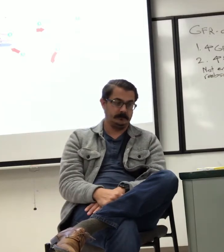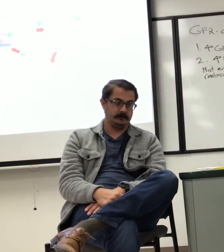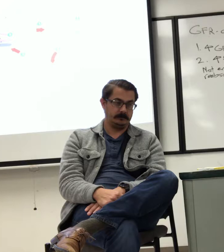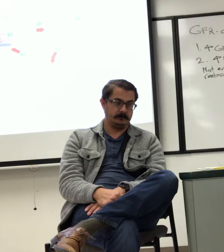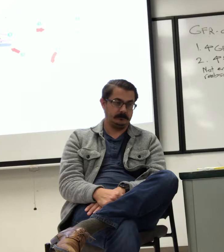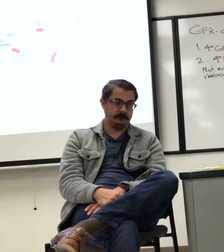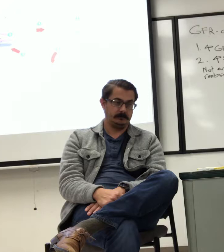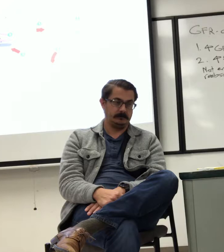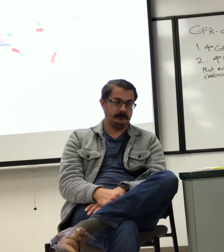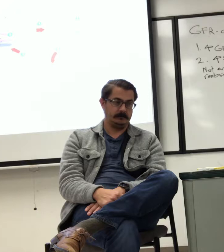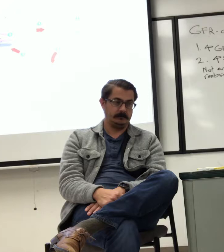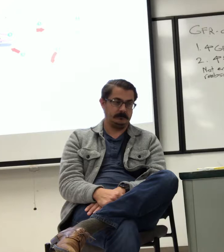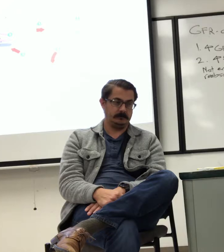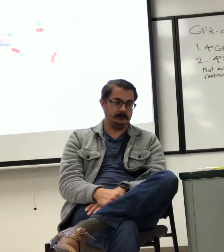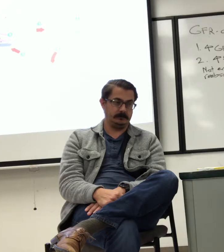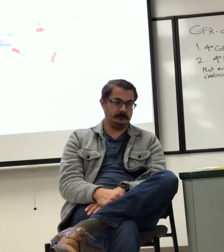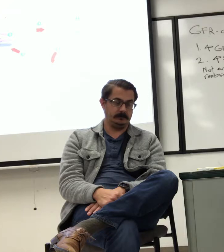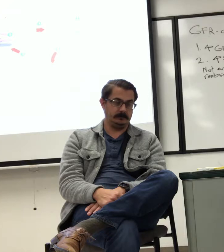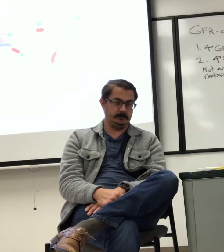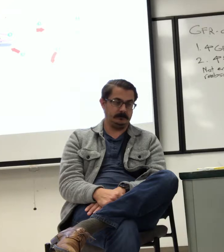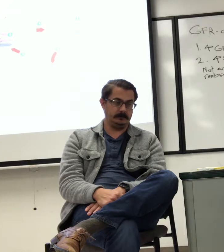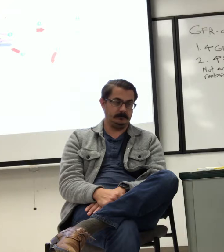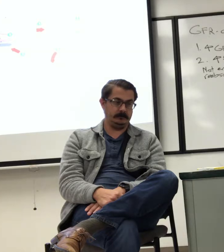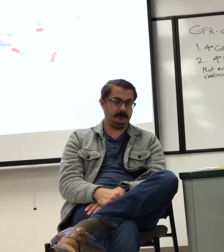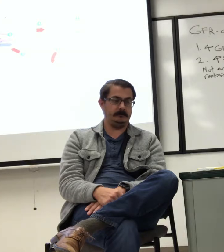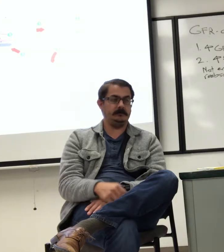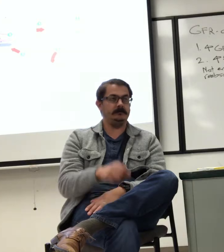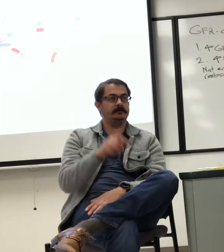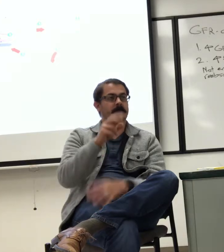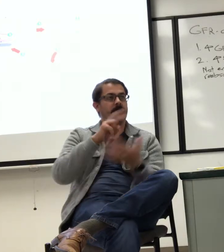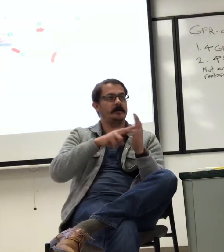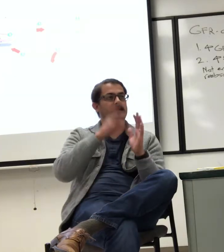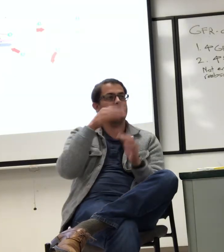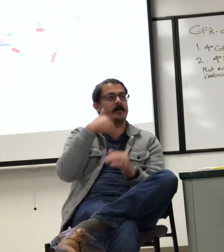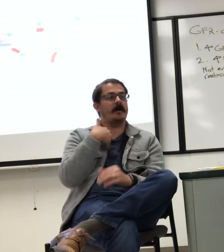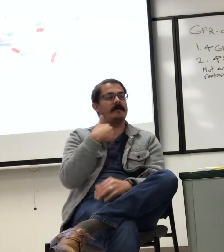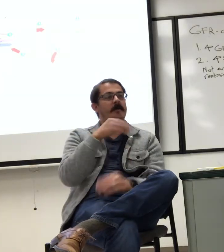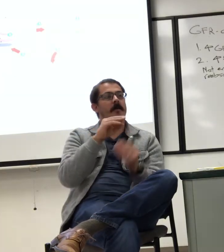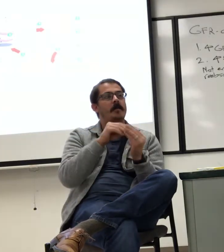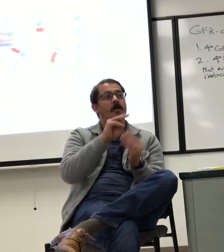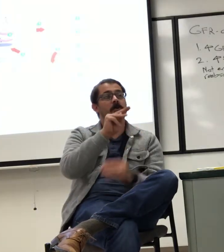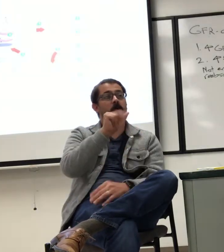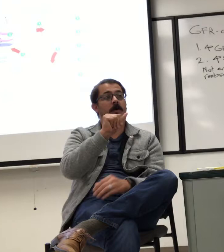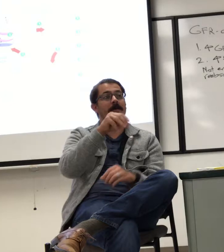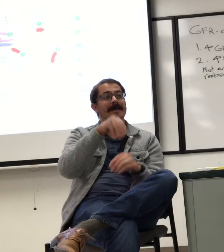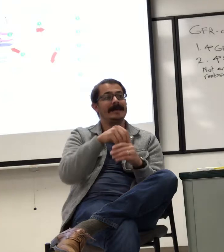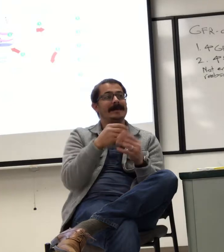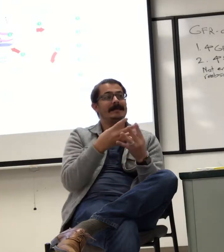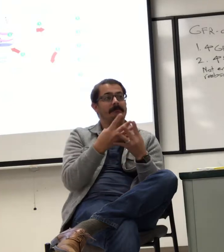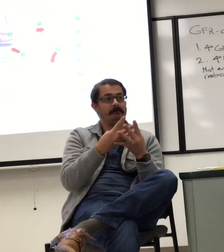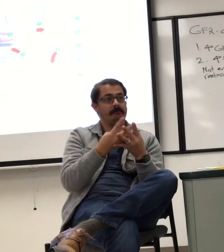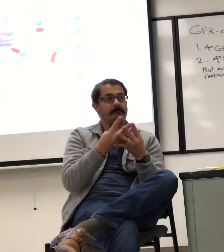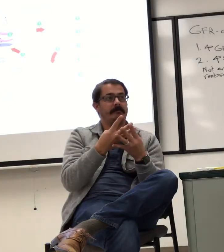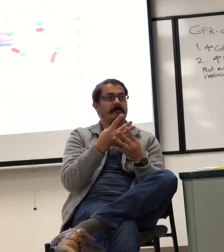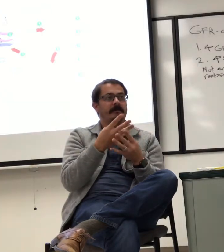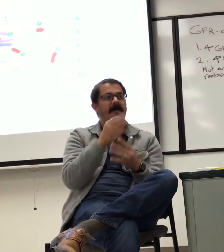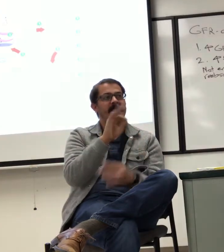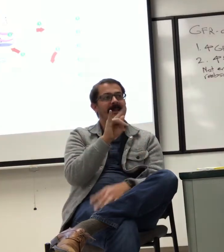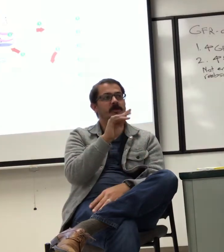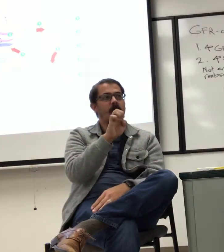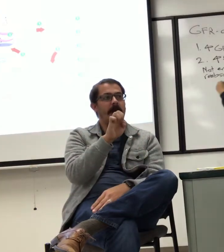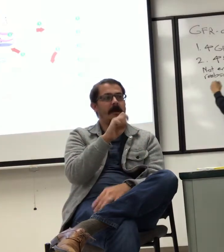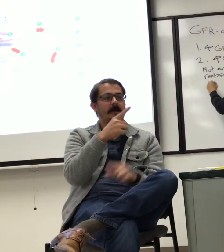Therefore, there's going to be more sodium in the filtrate because you're not able to reabsorb it.